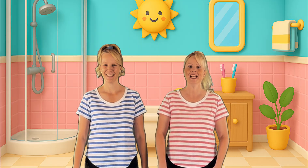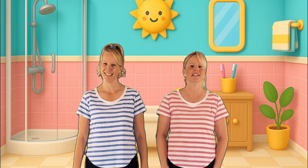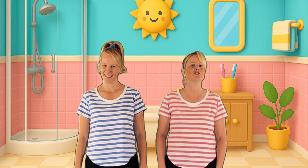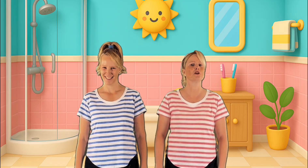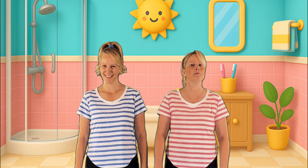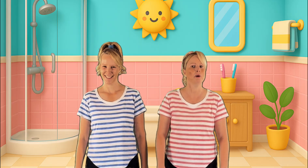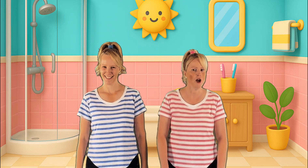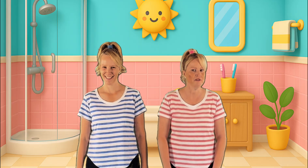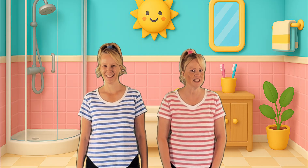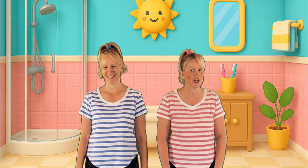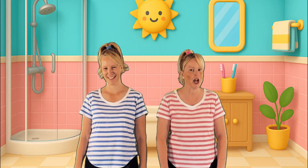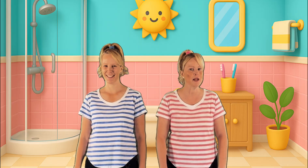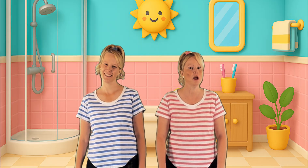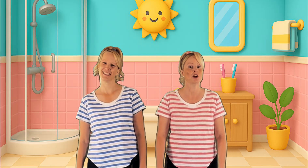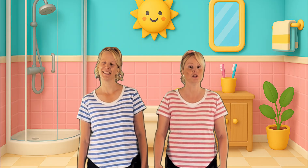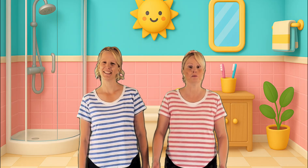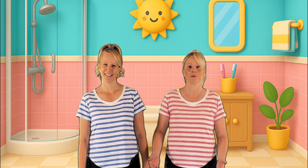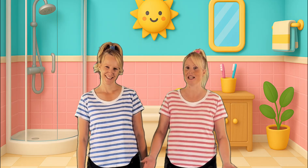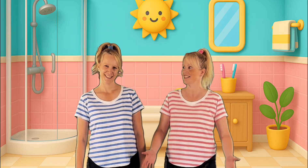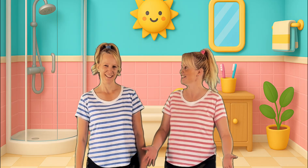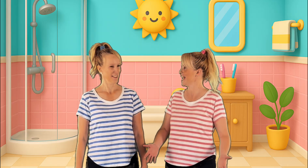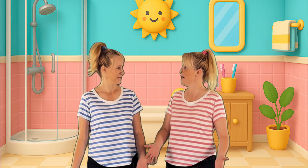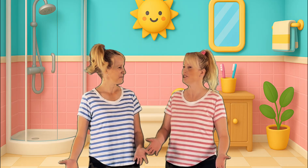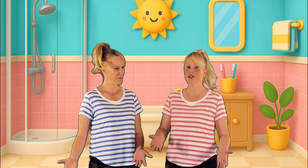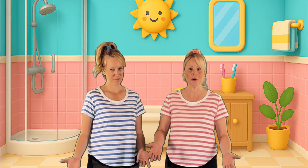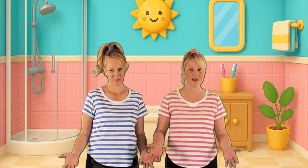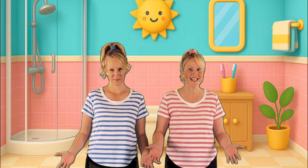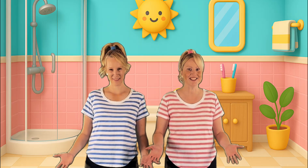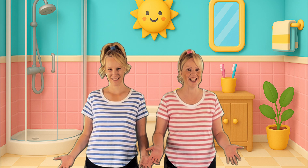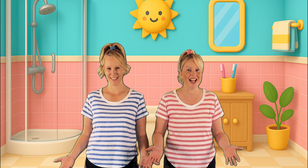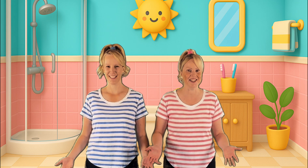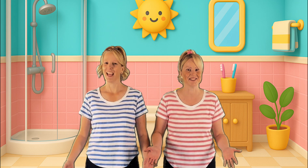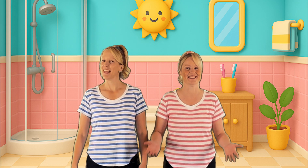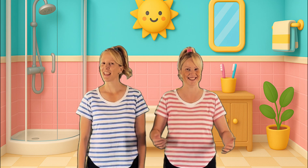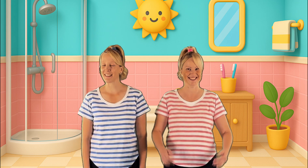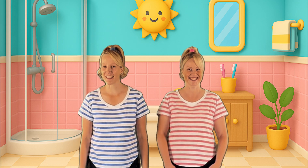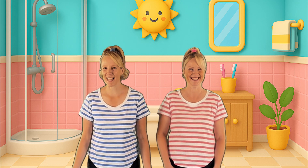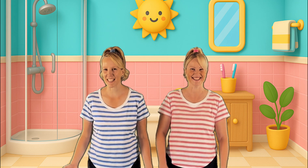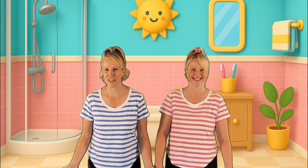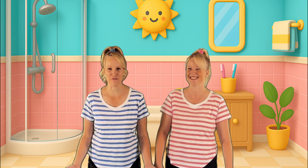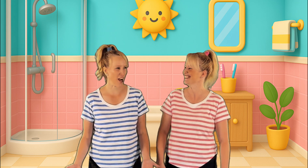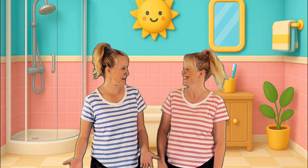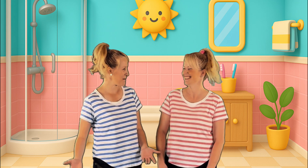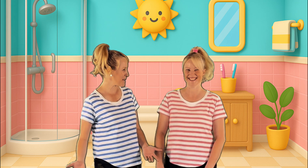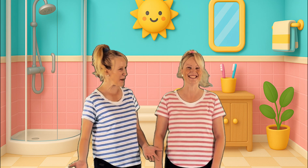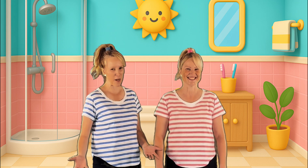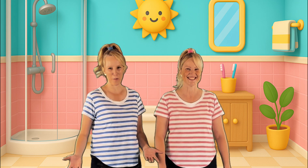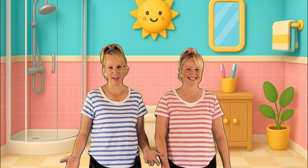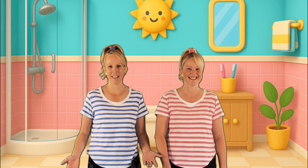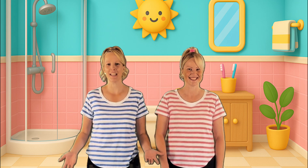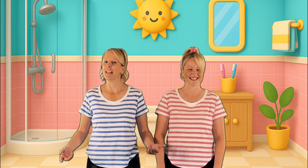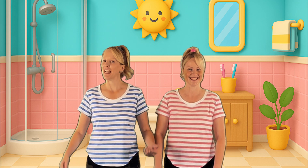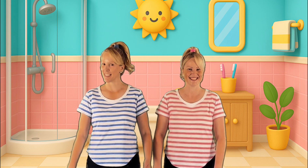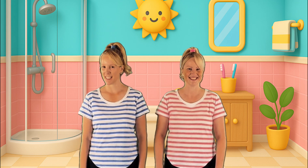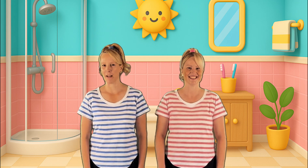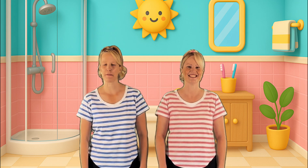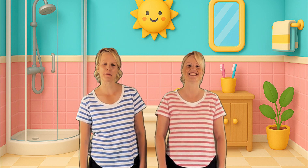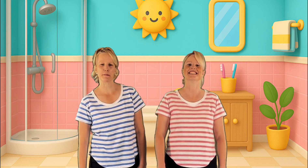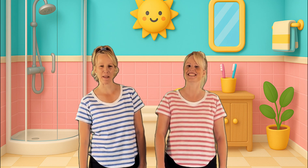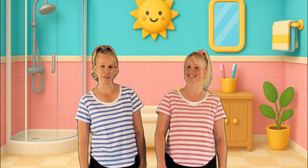it's the perfect time to practice our talking sounds. That's exactly right, Miss P1. It's time for some speech